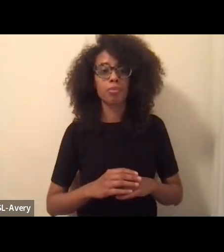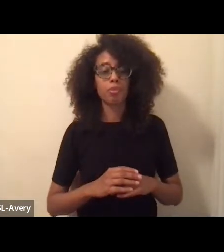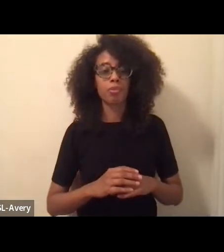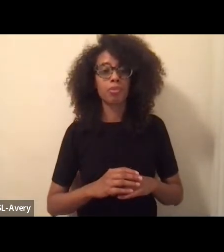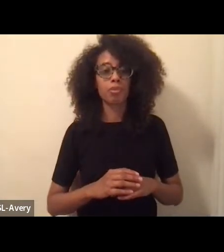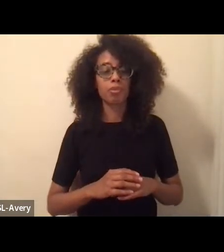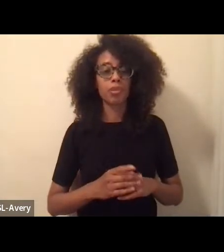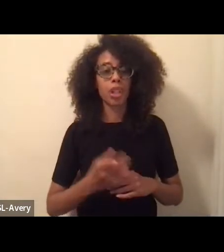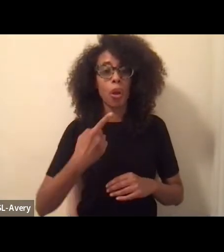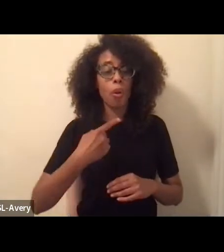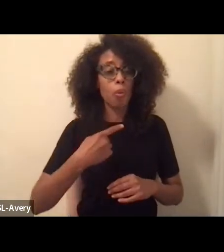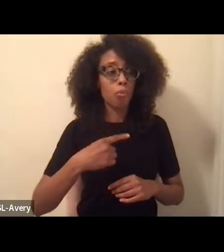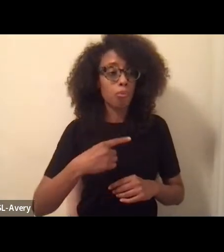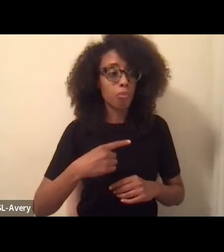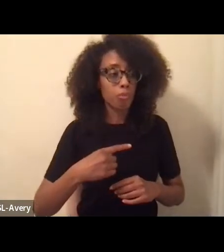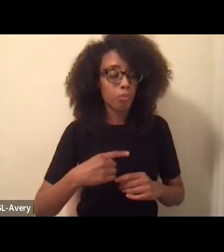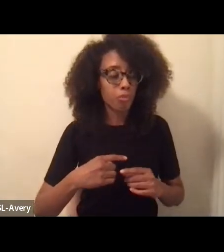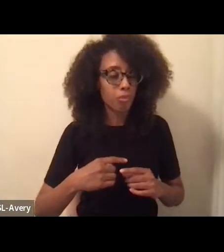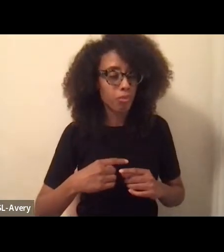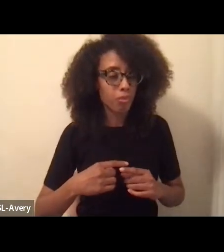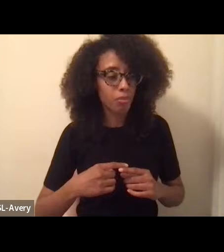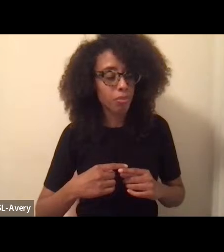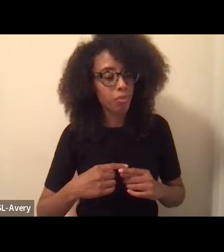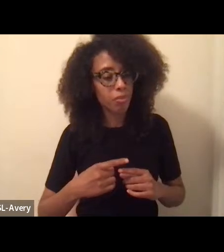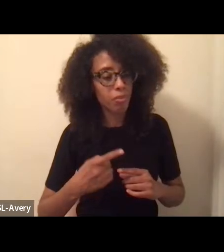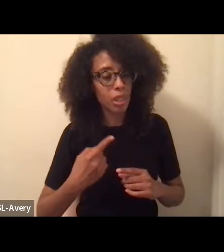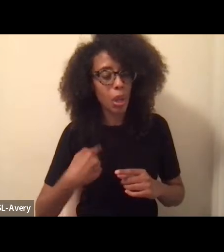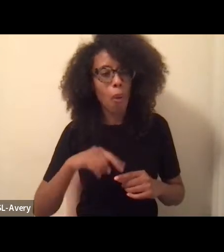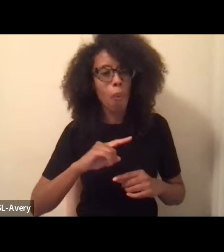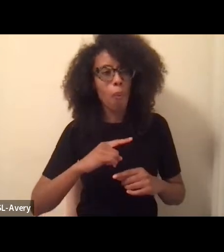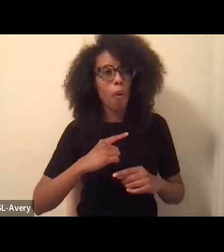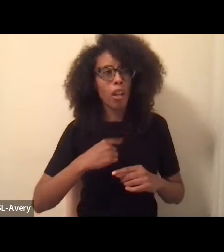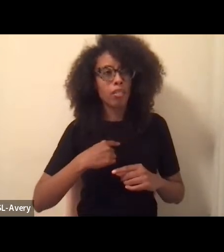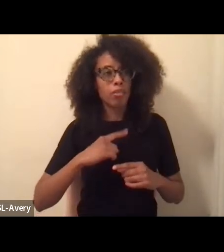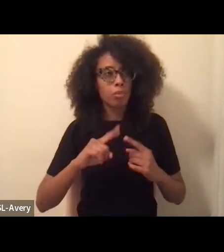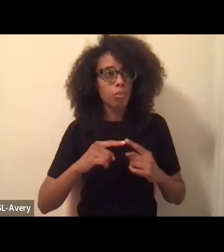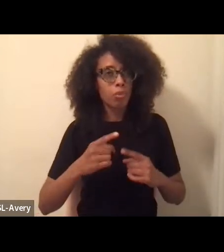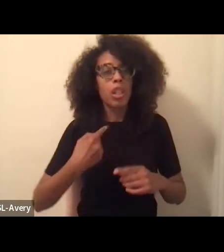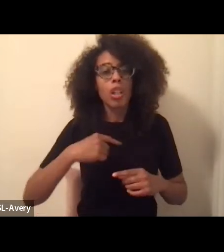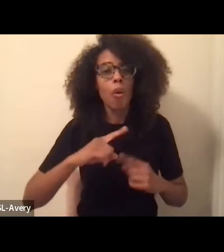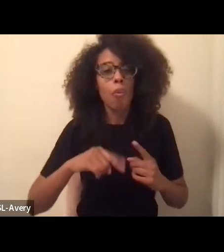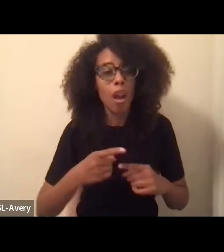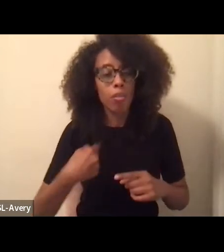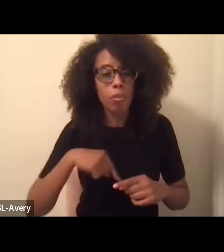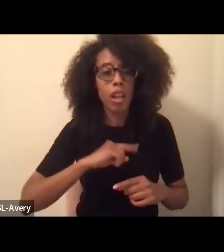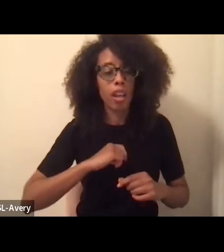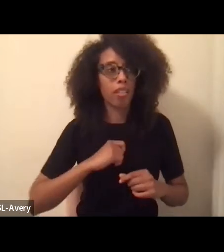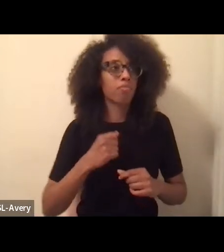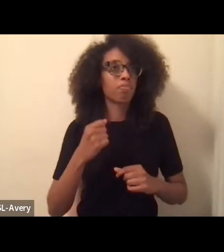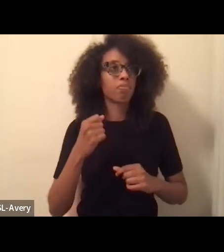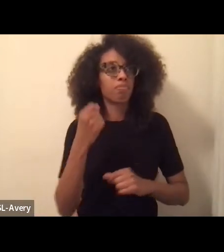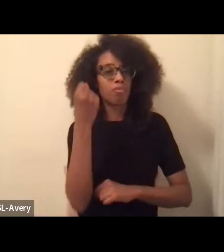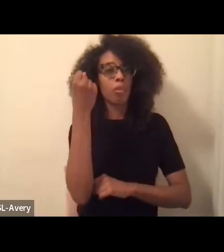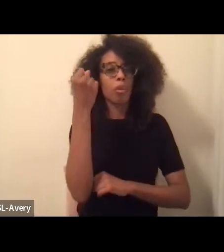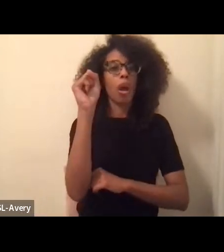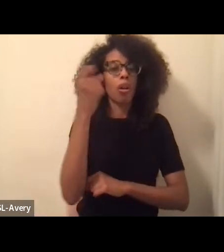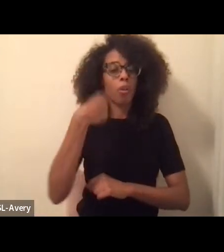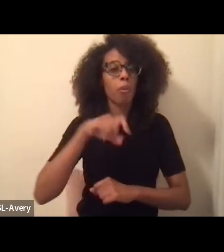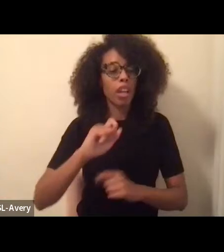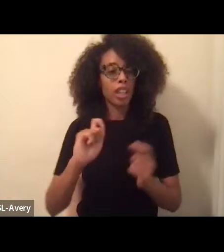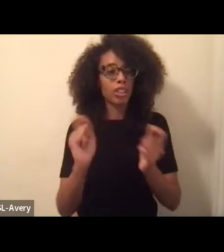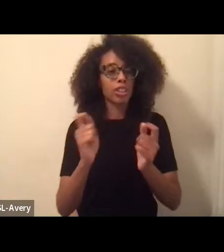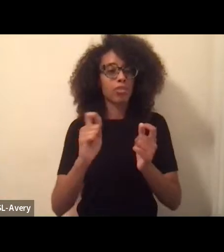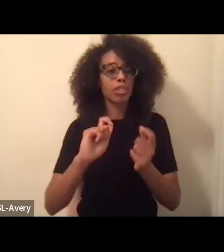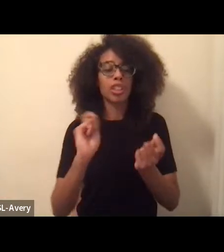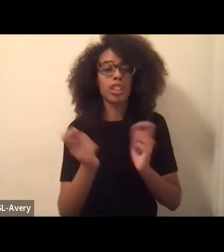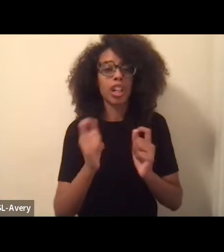that we're actually able to make demands and to shift the world, to change the world. And so I'm